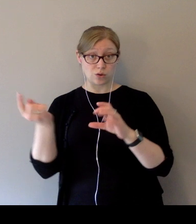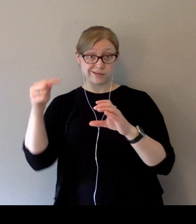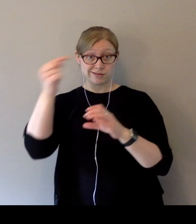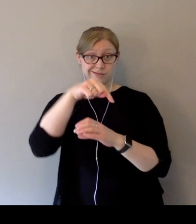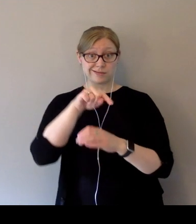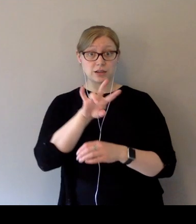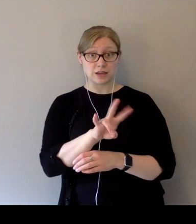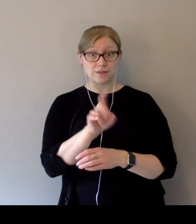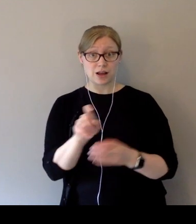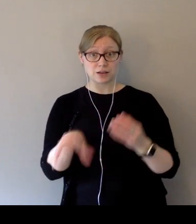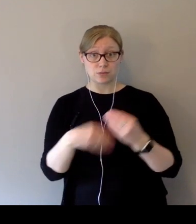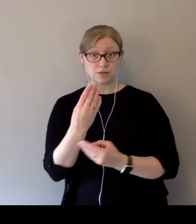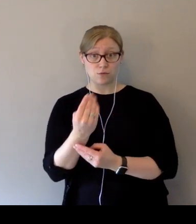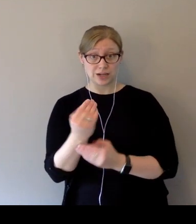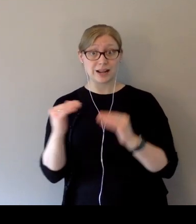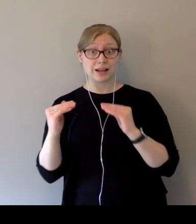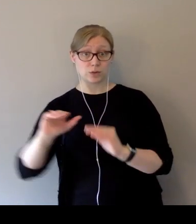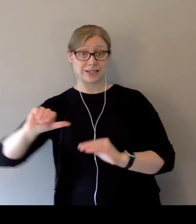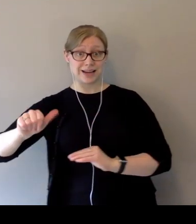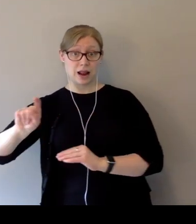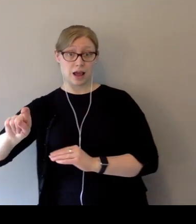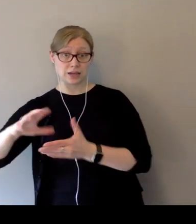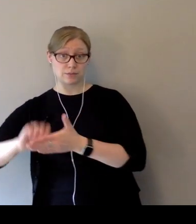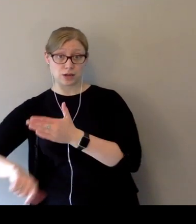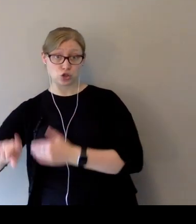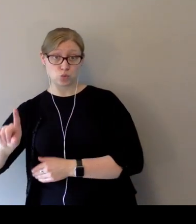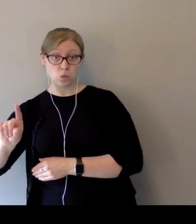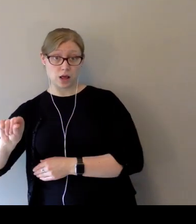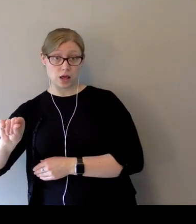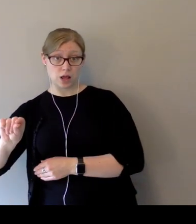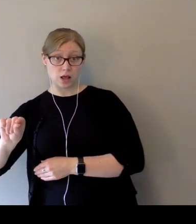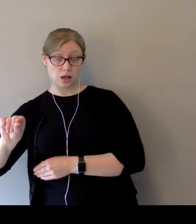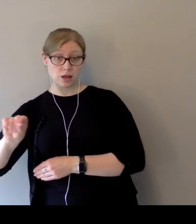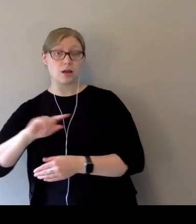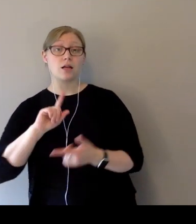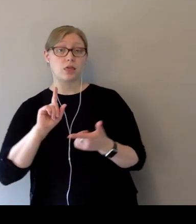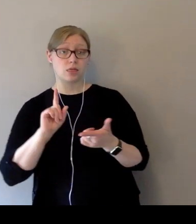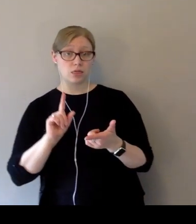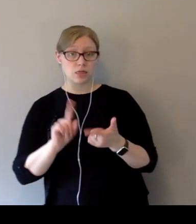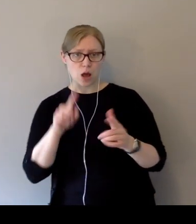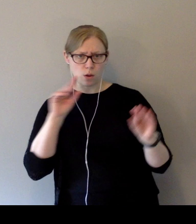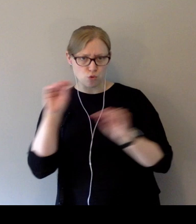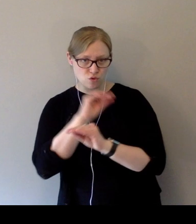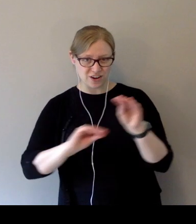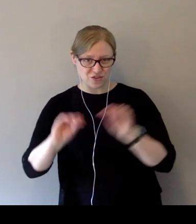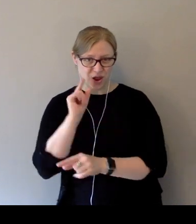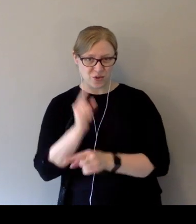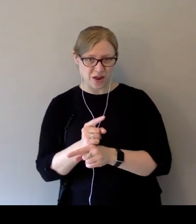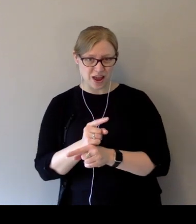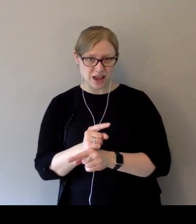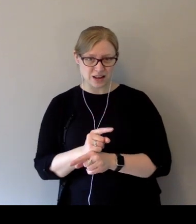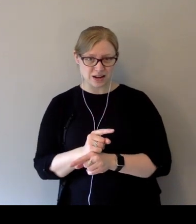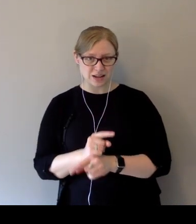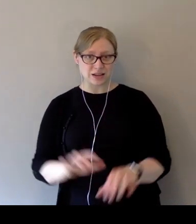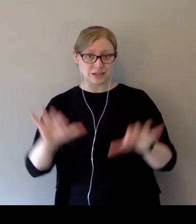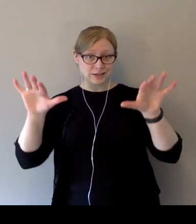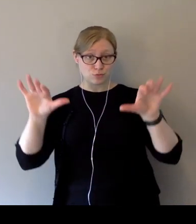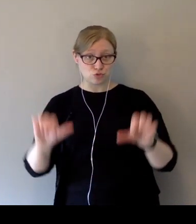is 10x minus 20. And then I'm going to move things around. I'm going to subtract 7x, so I'll have